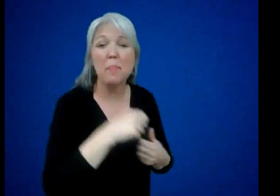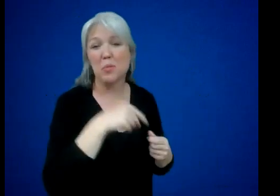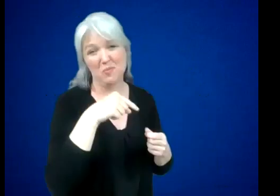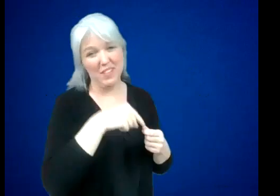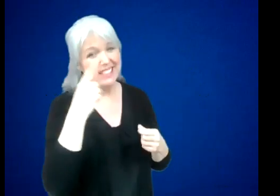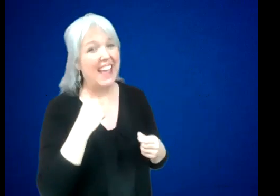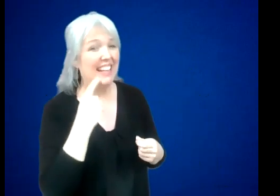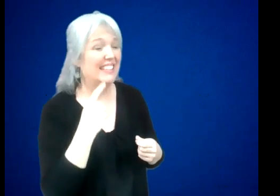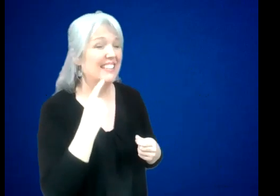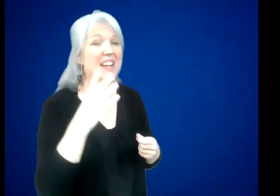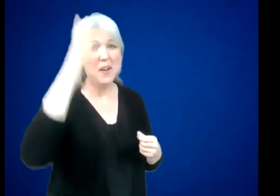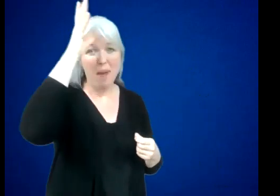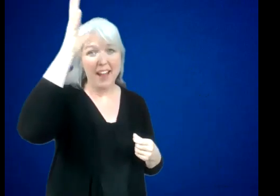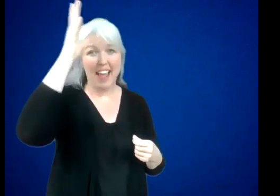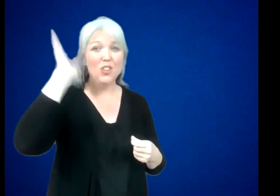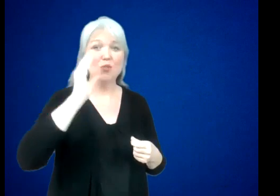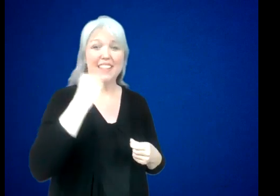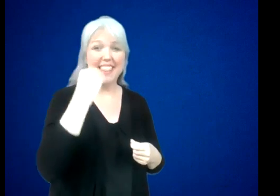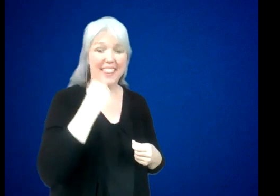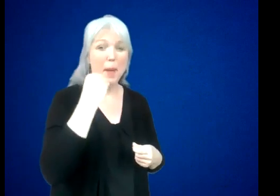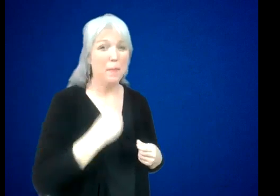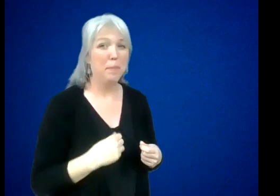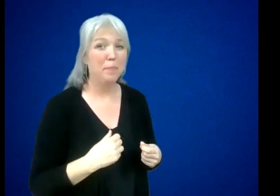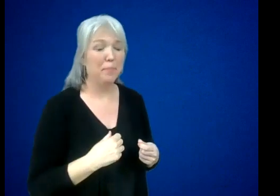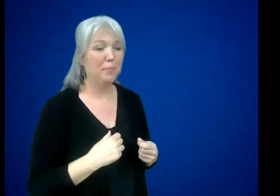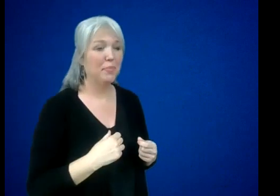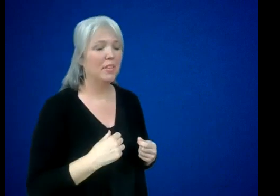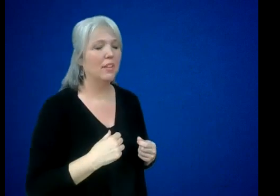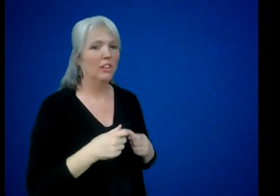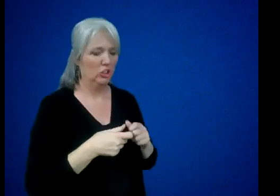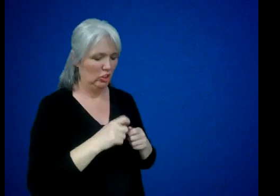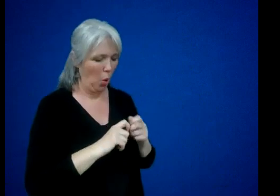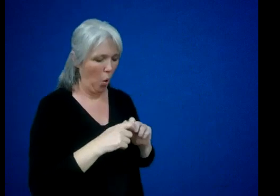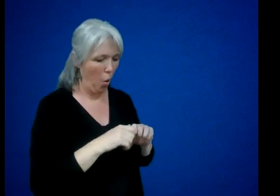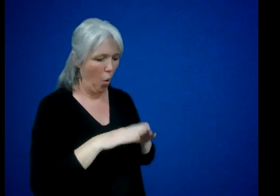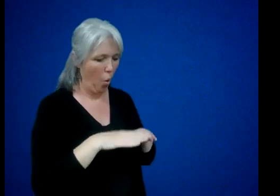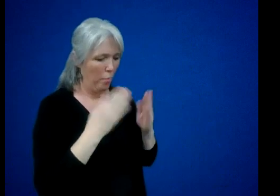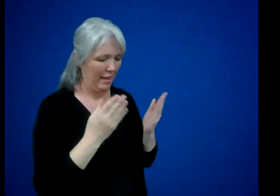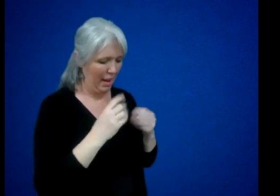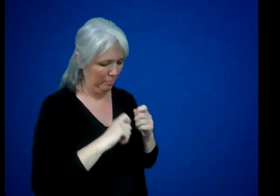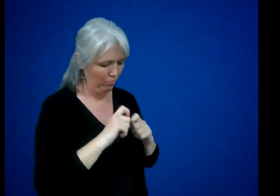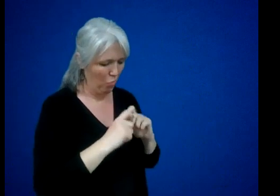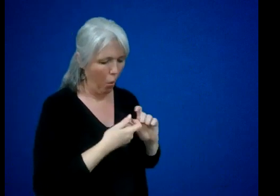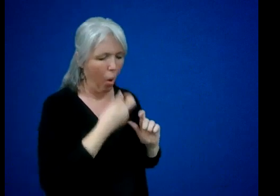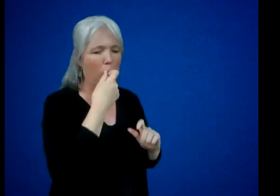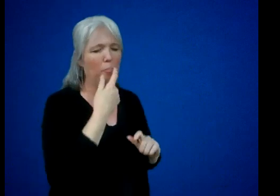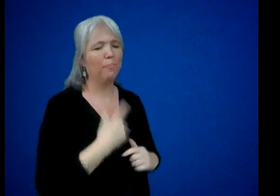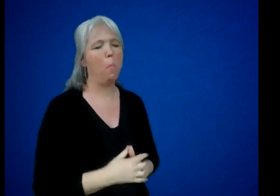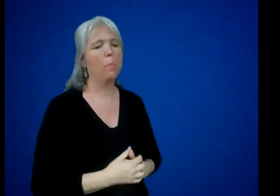candies. My daddy used to eat them." She unwrapped the litmus lozenge and put it in her mouth and nodded her